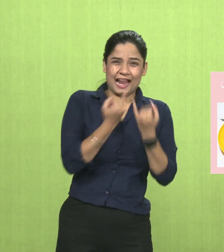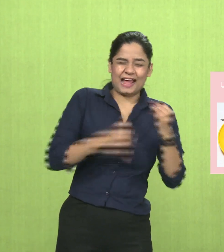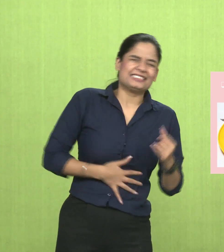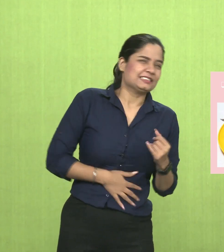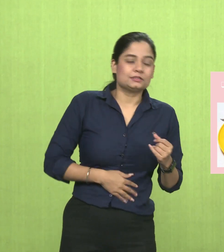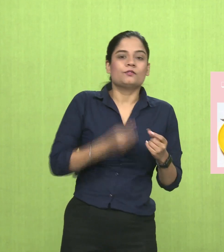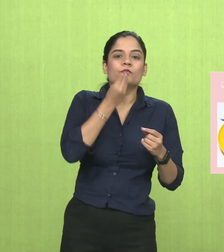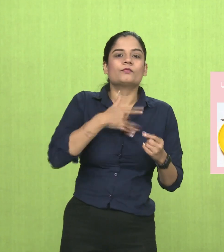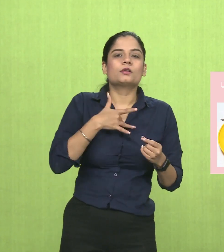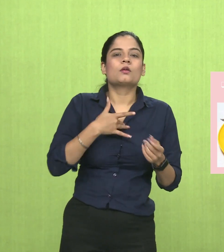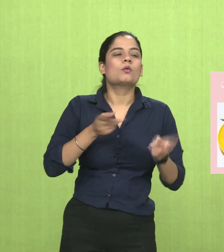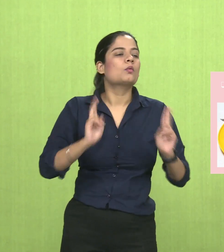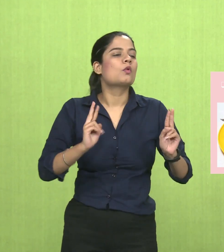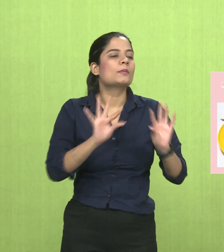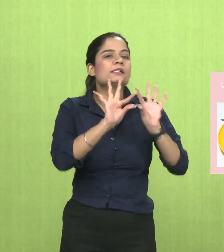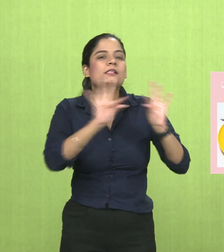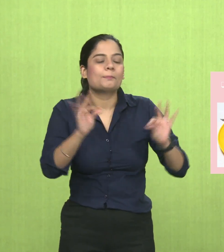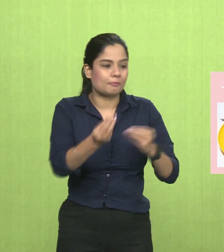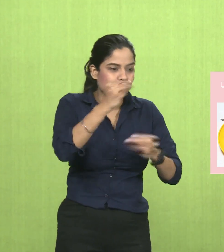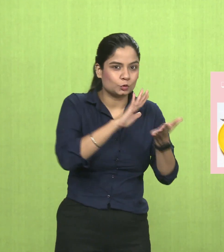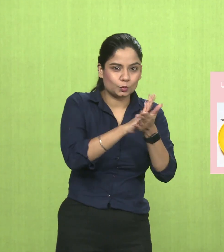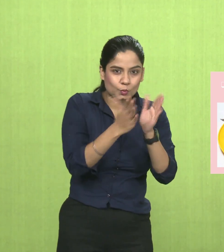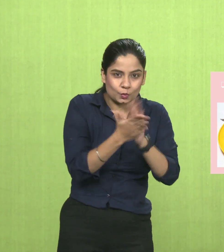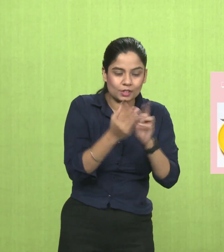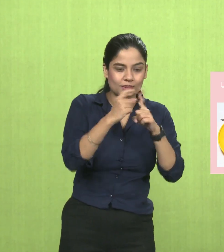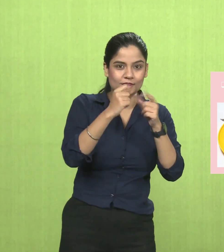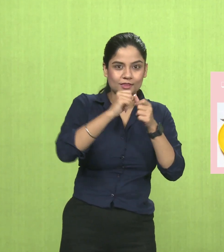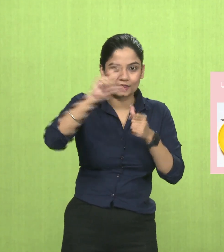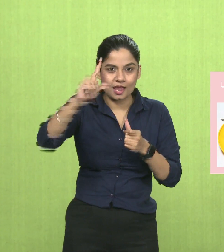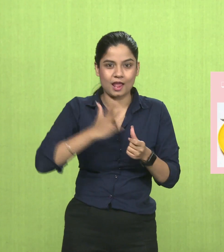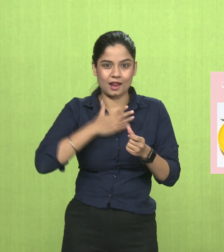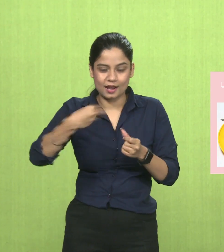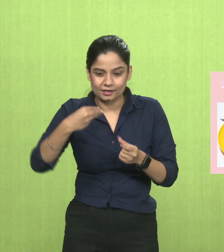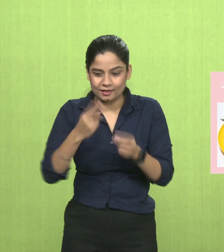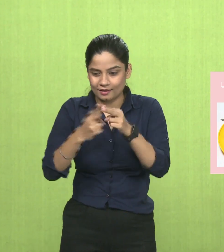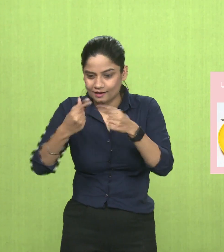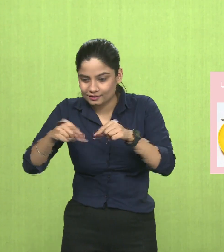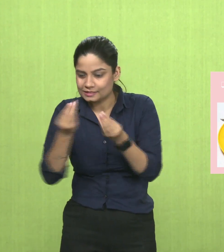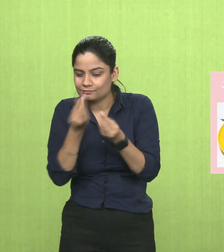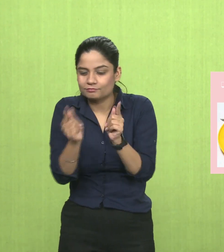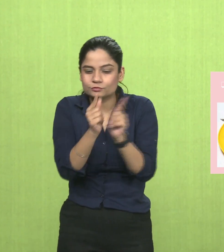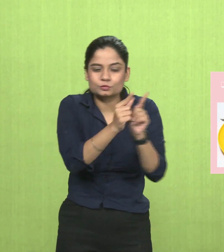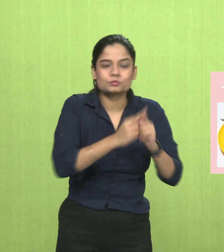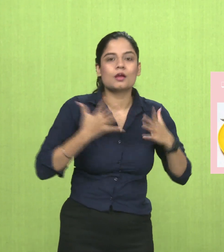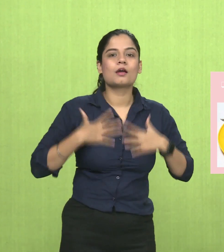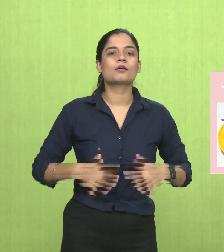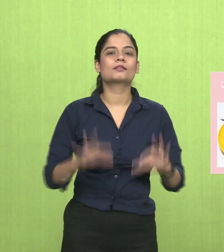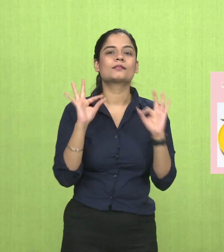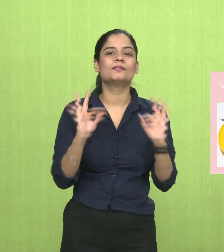Modification from normal diet to a special diet, like going for khichdi, dal, etc. when